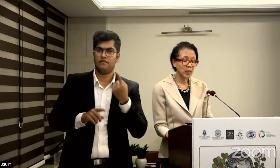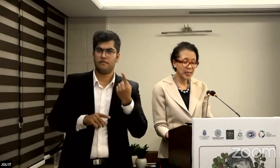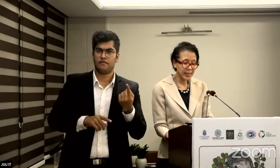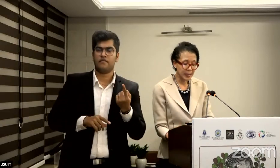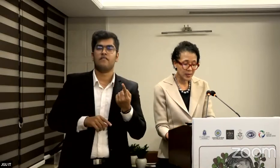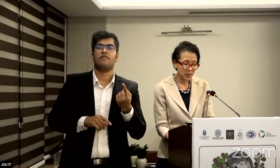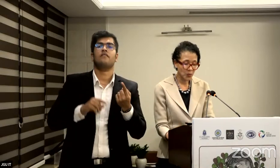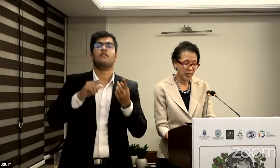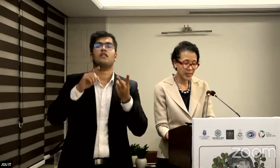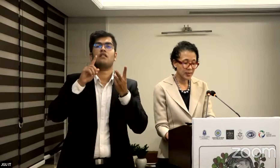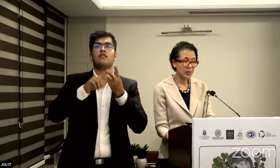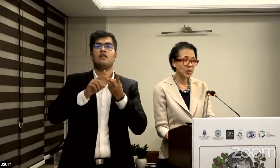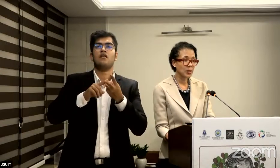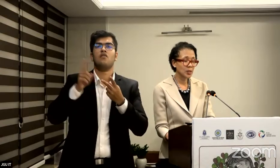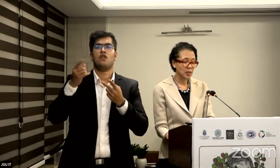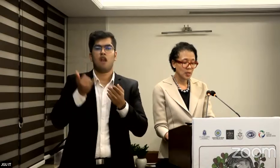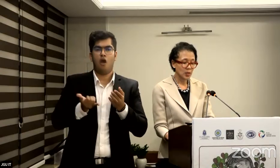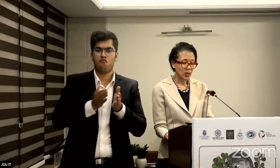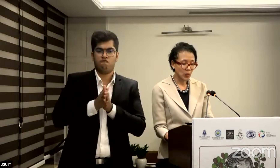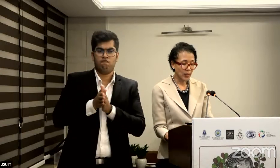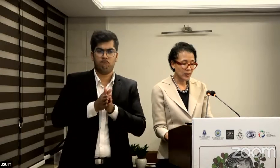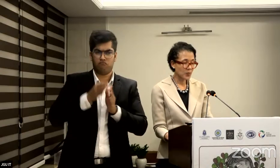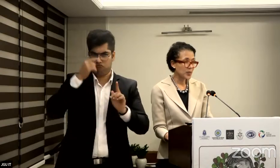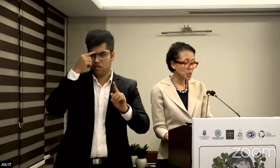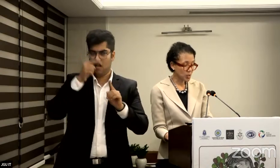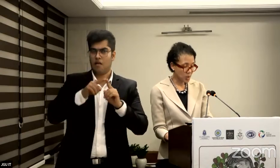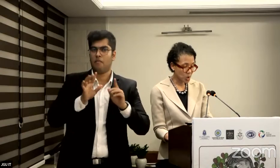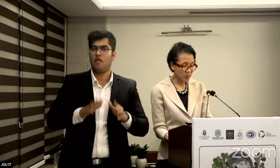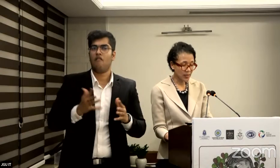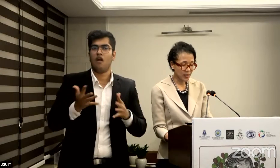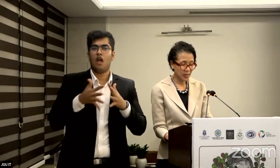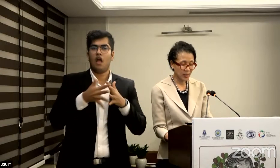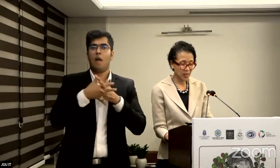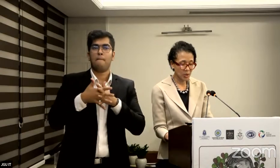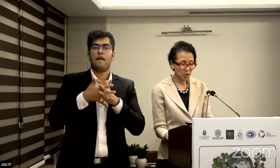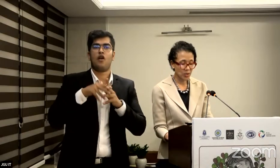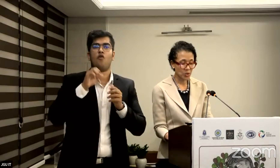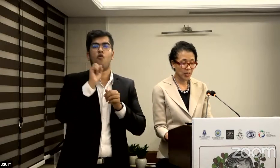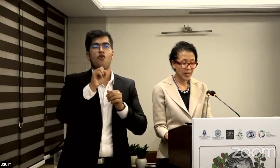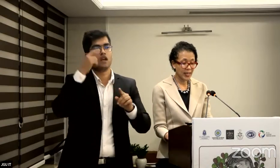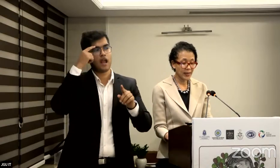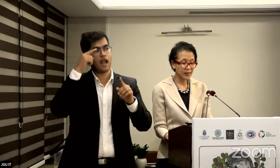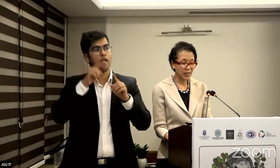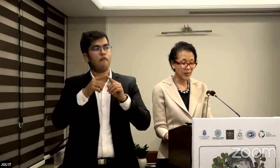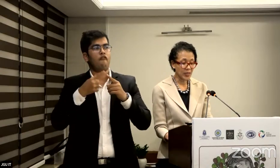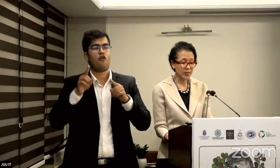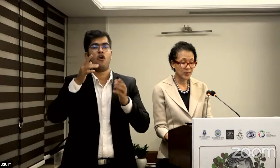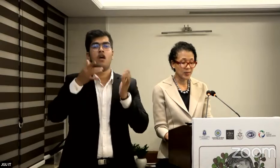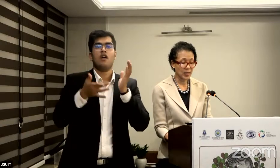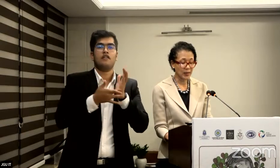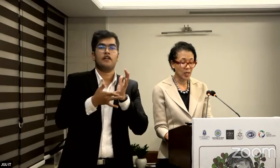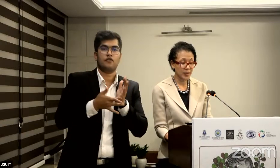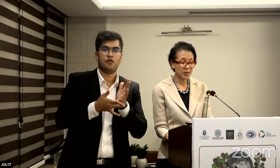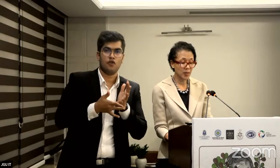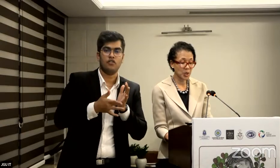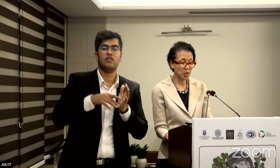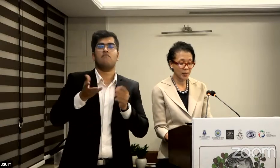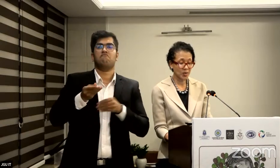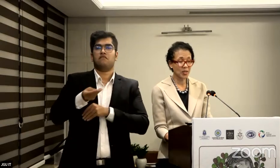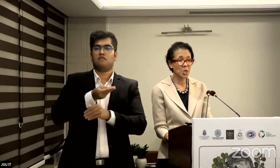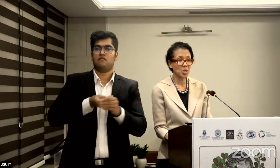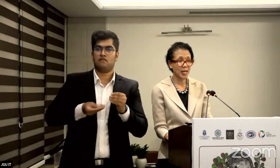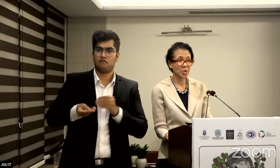indicated a willingness to reconsider the US positions generally on technology and trade. And this has caused